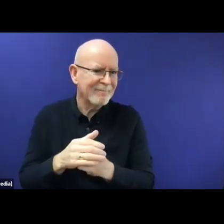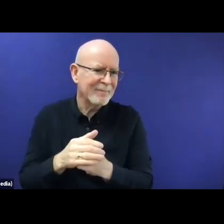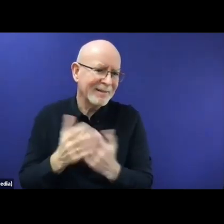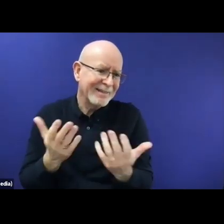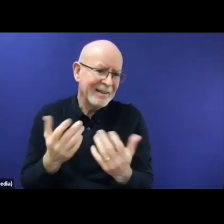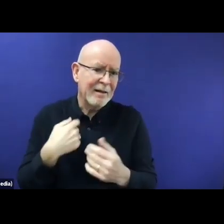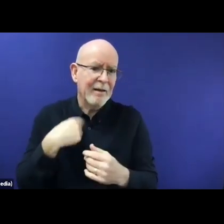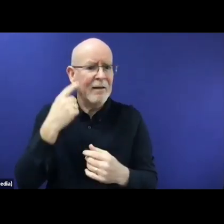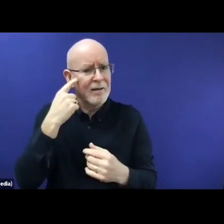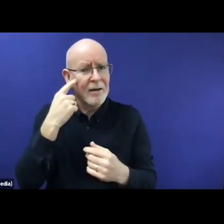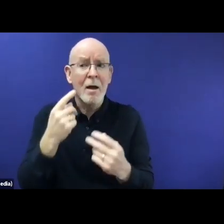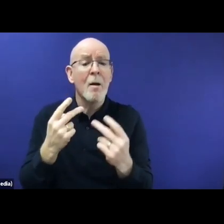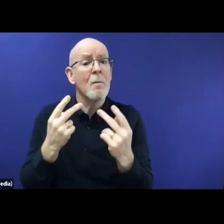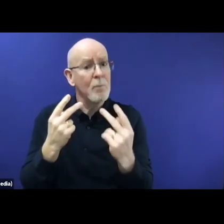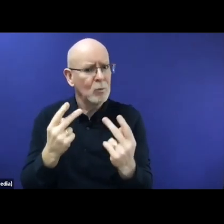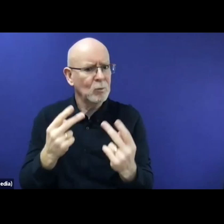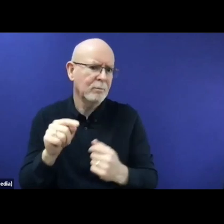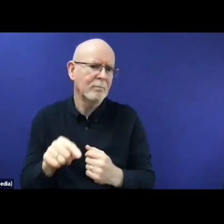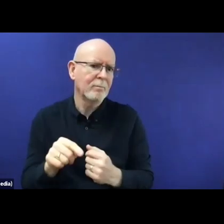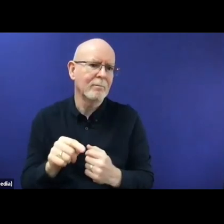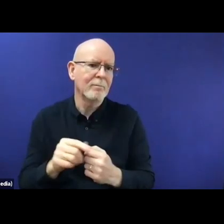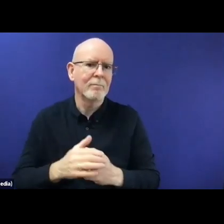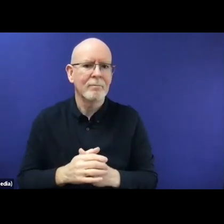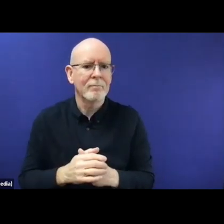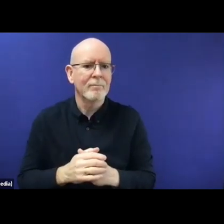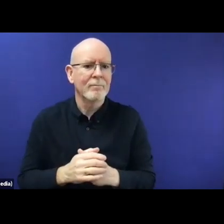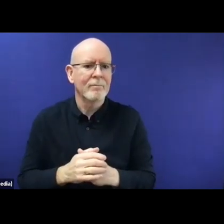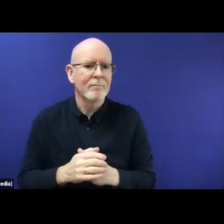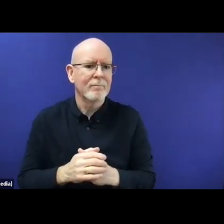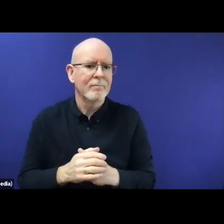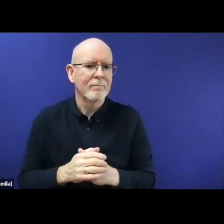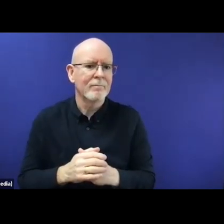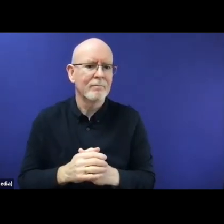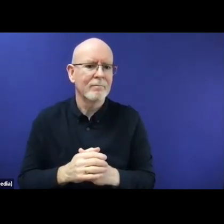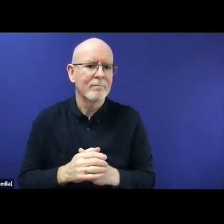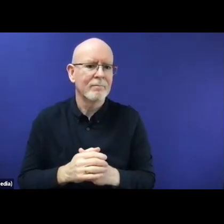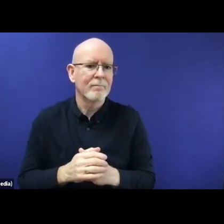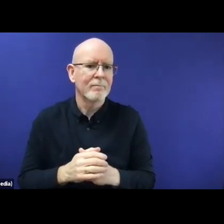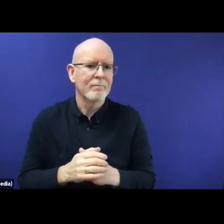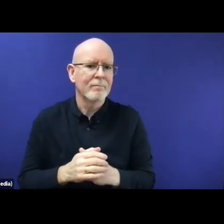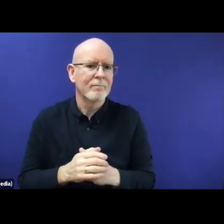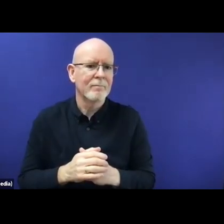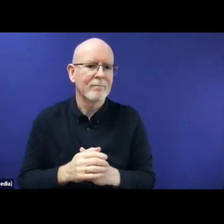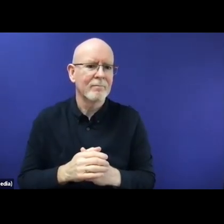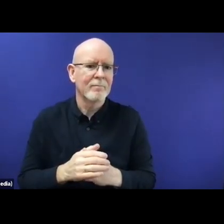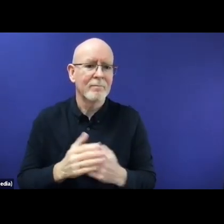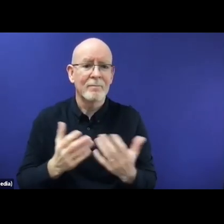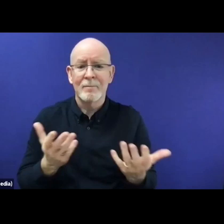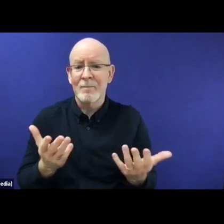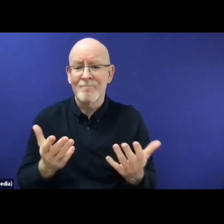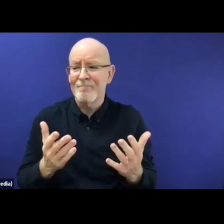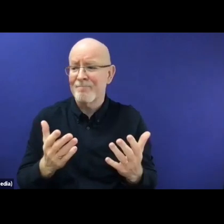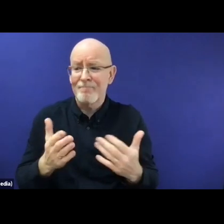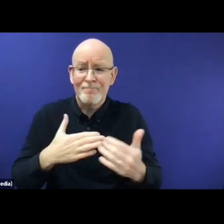question of centrality of protection as a purpose of humanitarian action elsewhere. So it has its use. Let's put it this way.